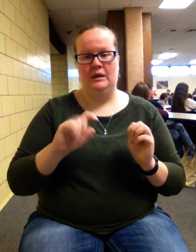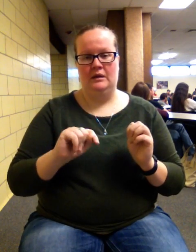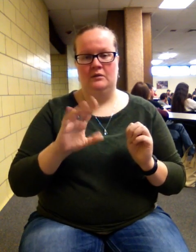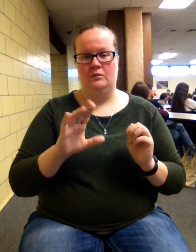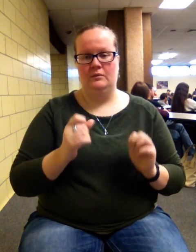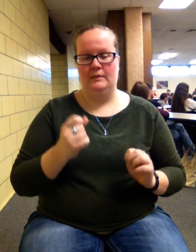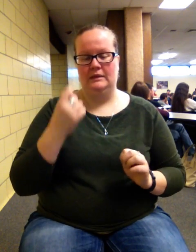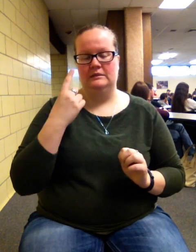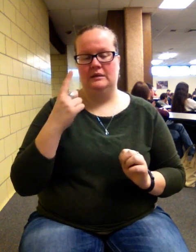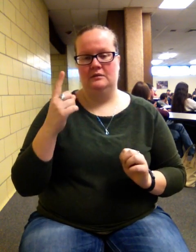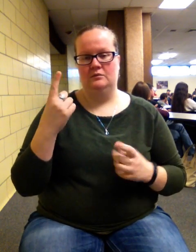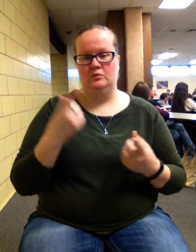sitting.